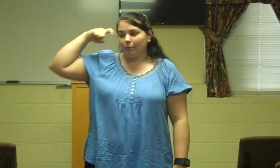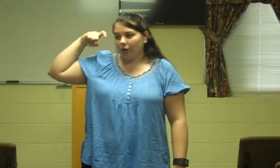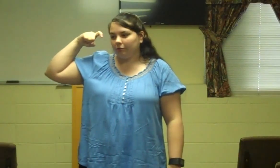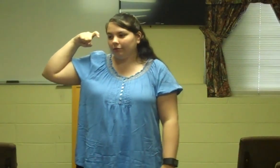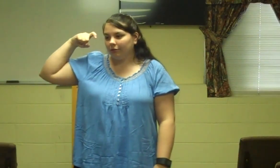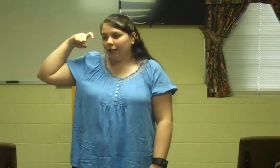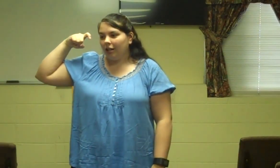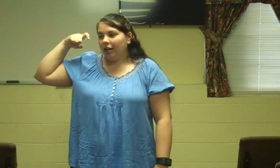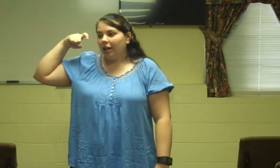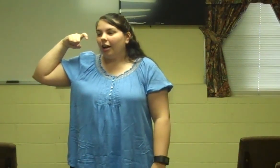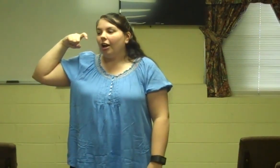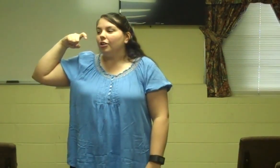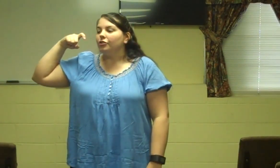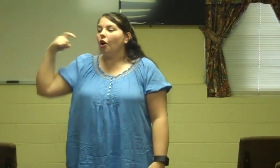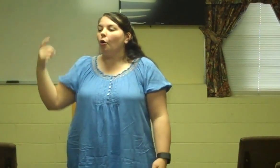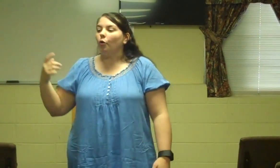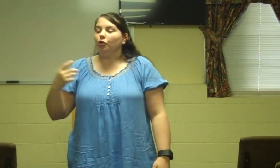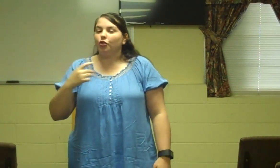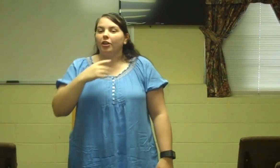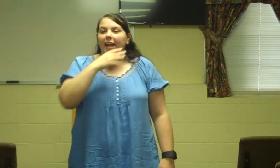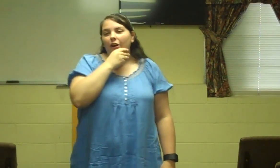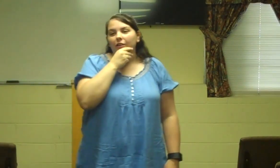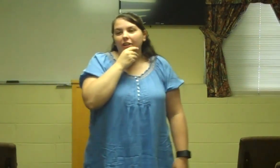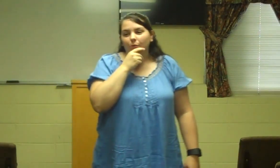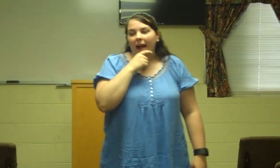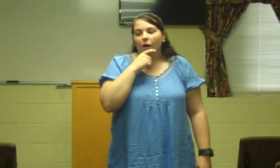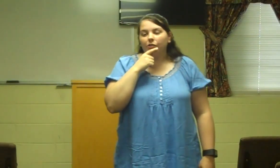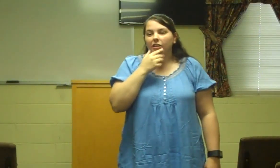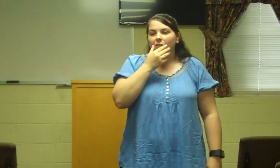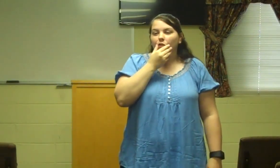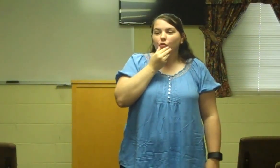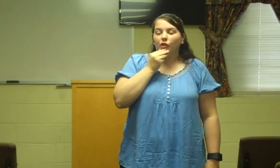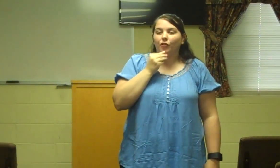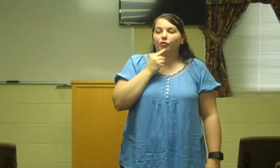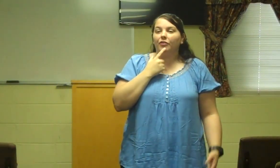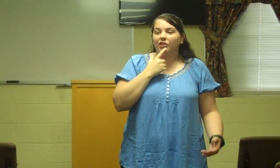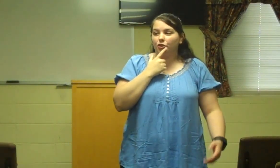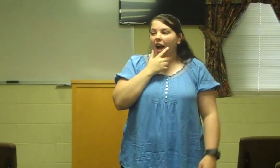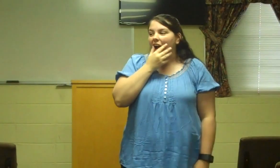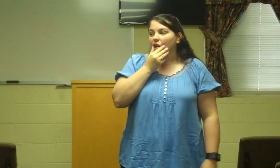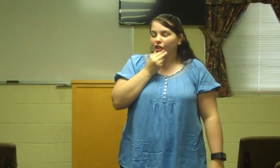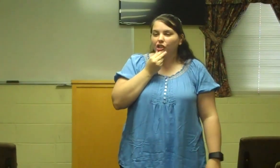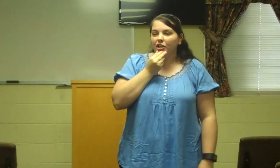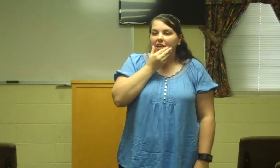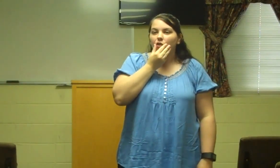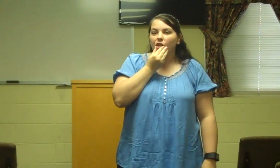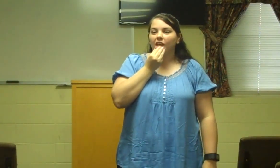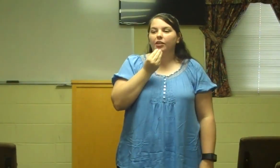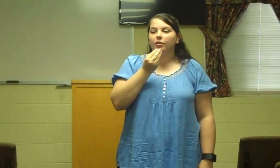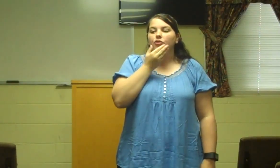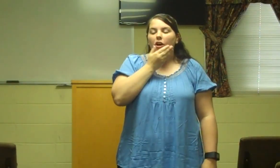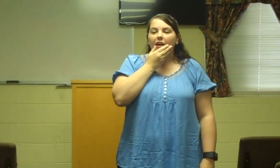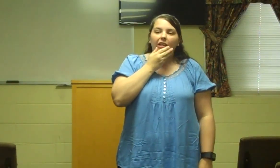summer. So you start down at your mouth, because if it's dry, you're thirsty. So start down